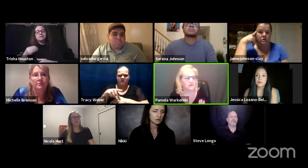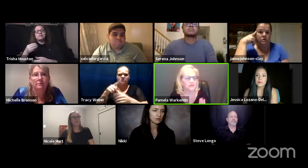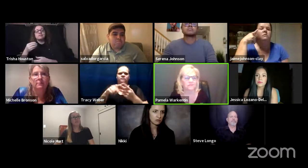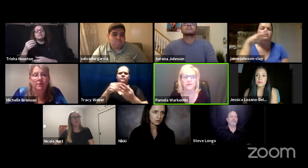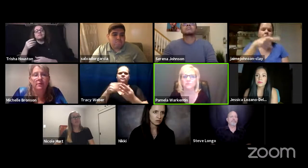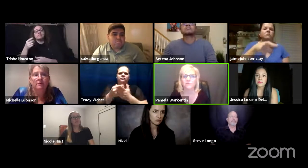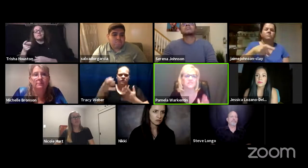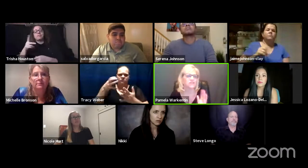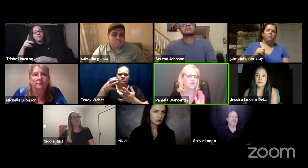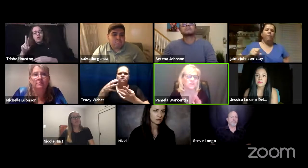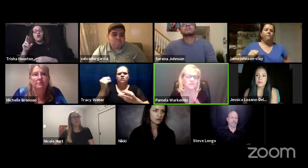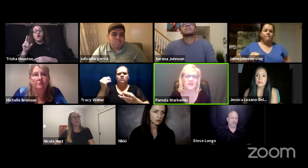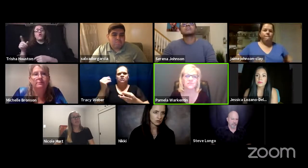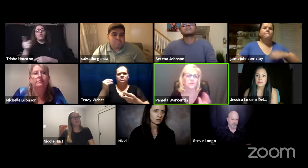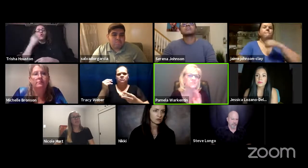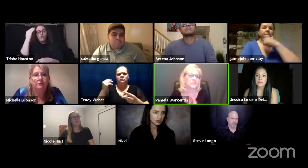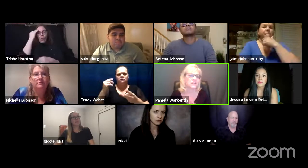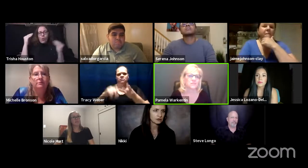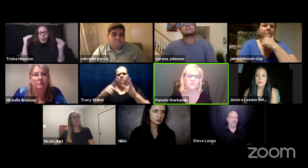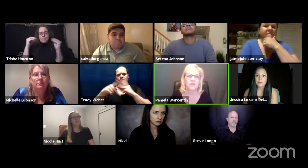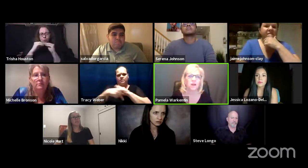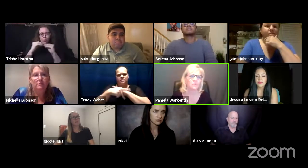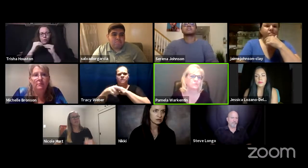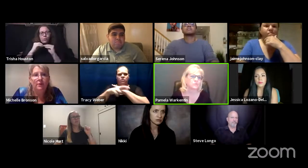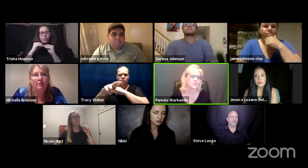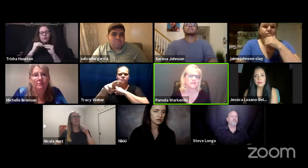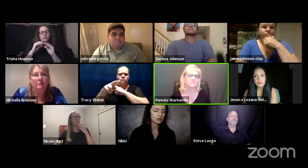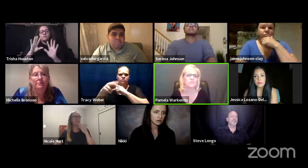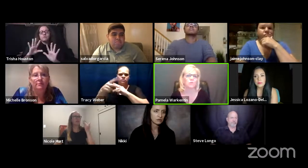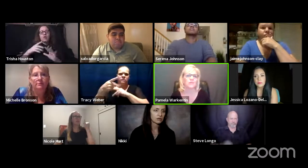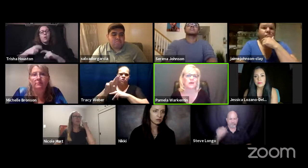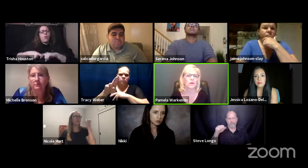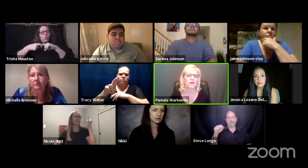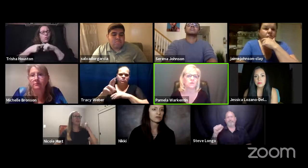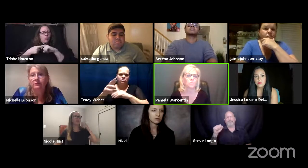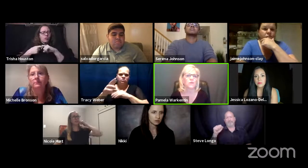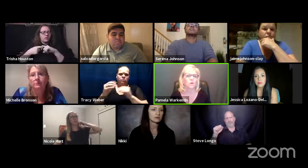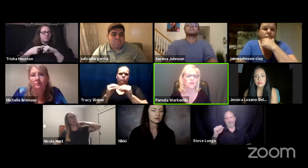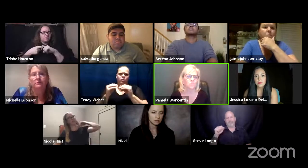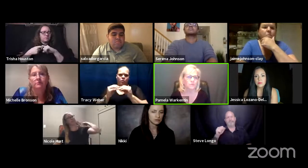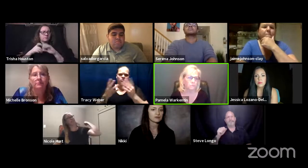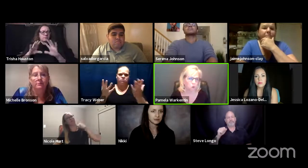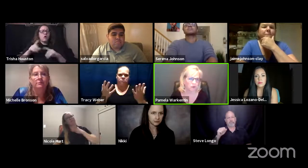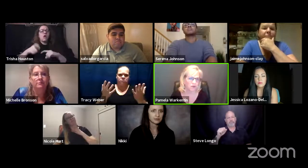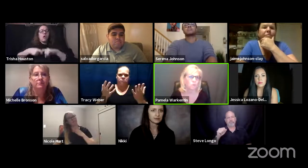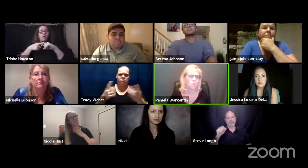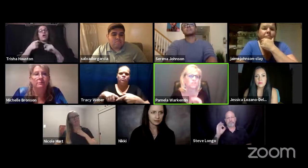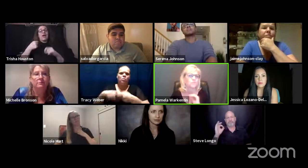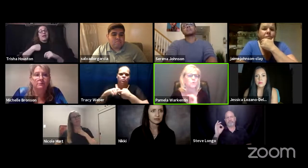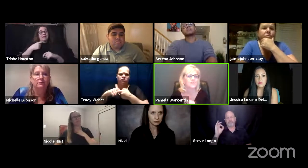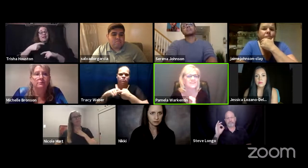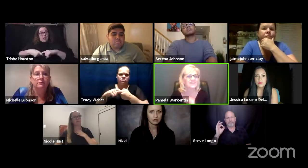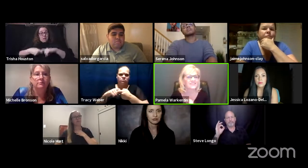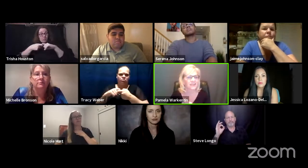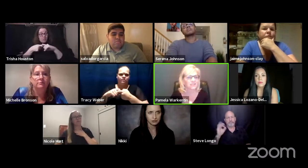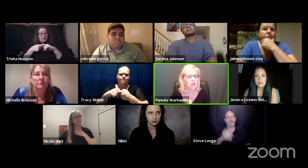the fundraising chair, the vice president, the PR representative, so that until we know a little bit more, we'll just put this discussion